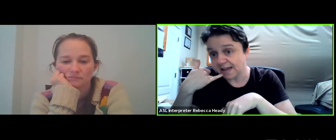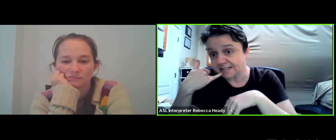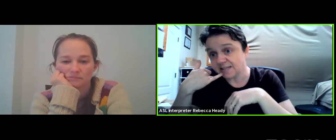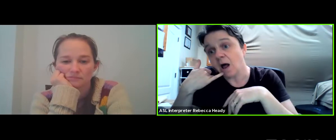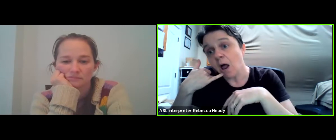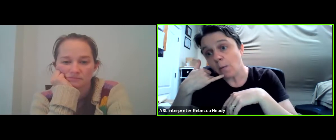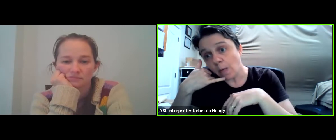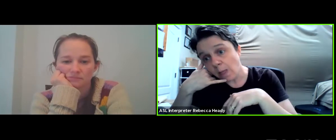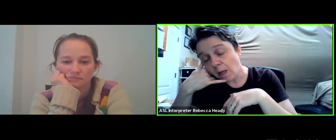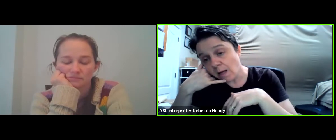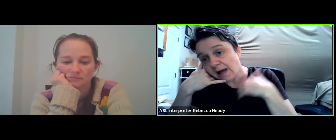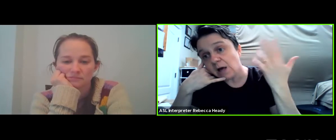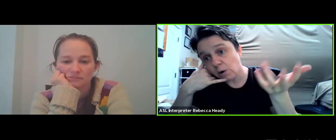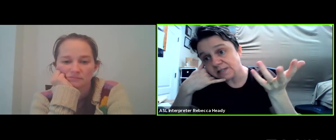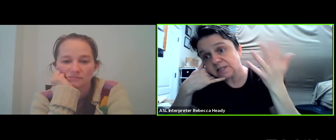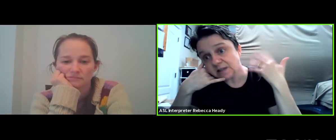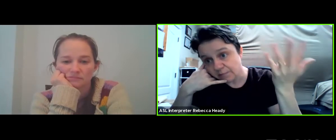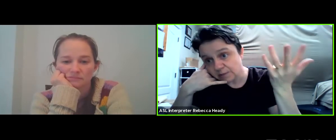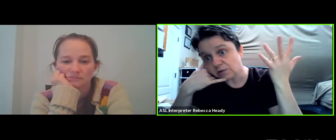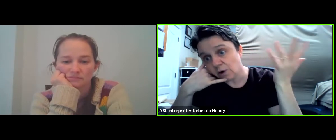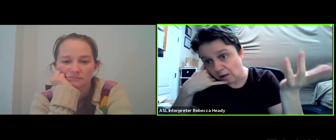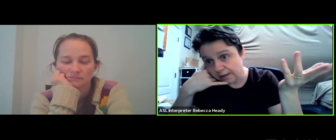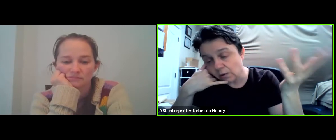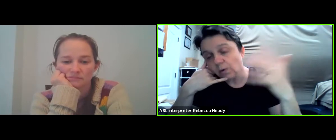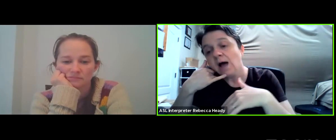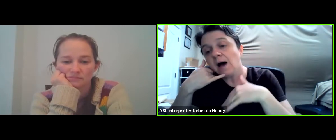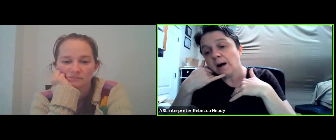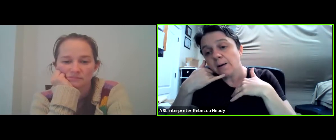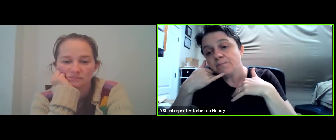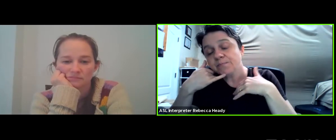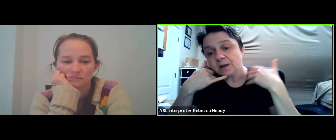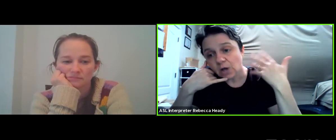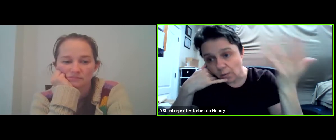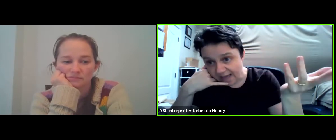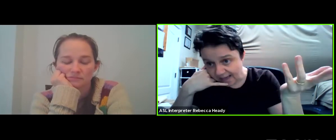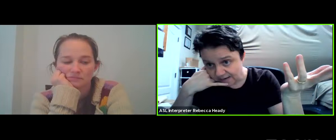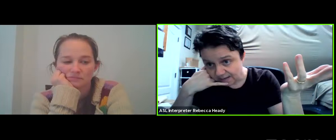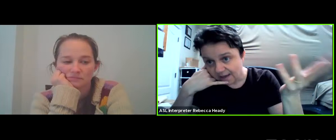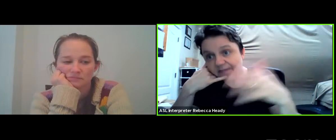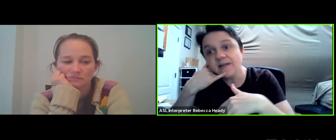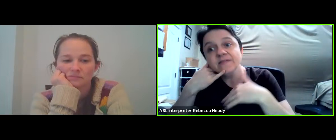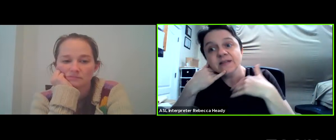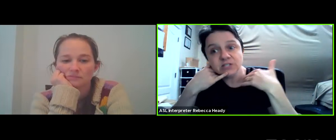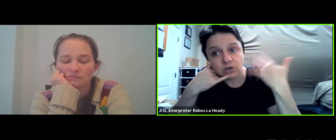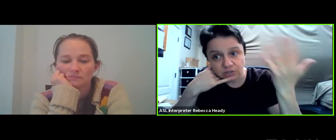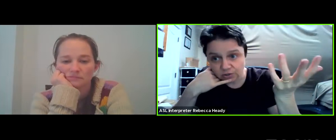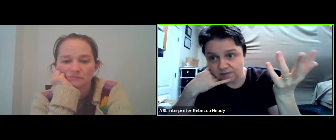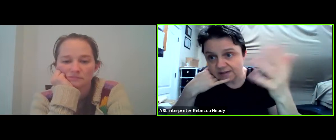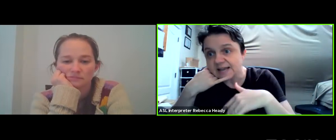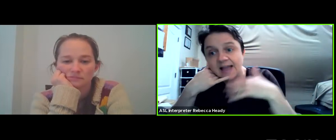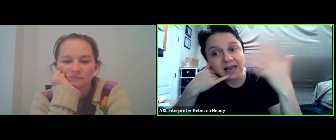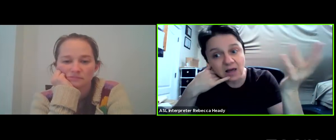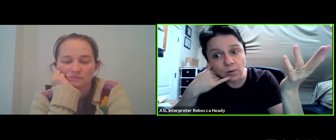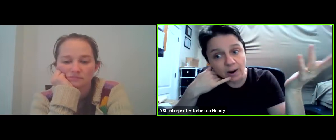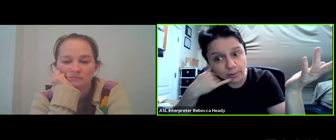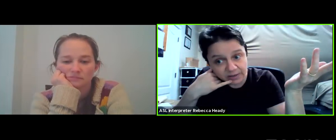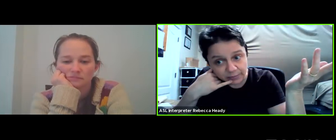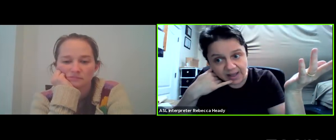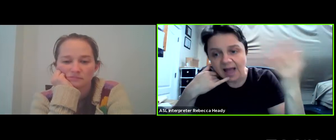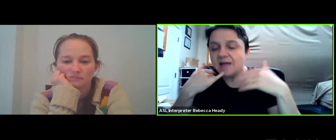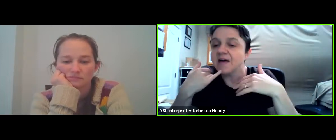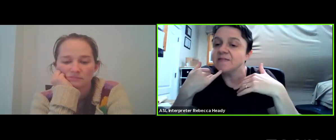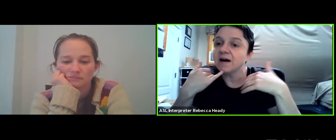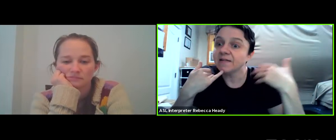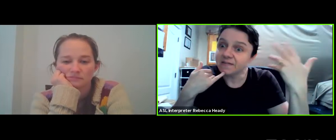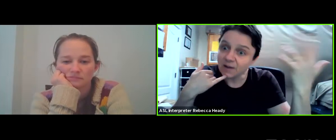say. The relay says, blah, blah, blah, hello, this is a deaf person. They're calling you. Go ahead. And then it's your turn and they say, hello, how are